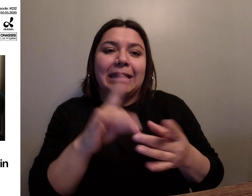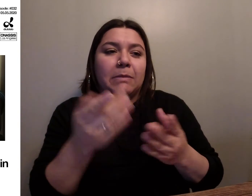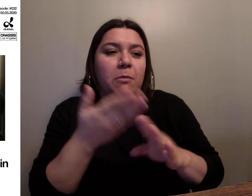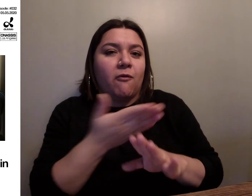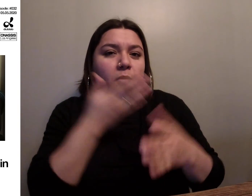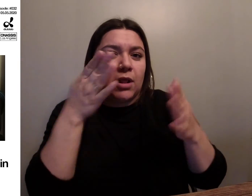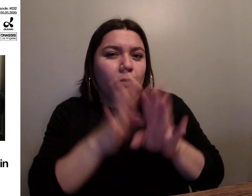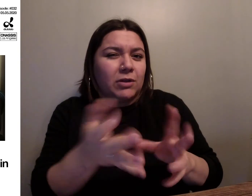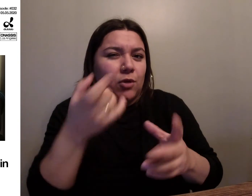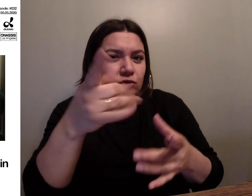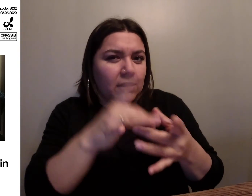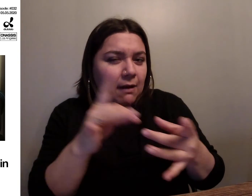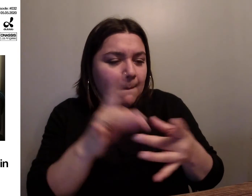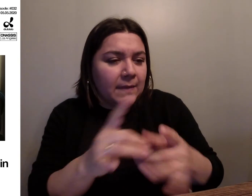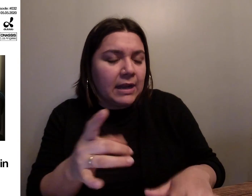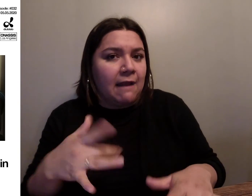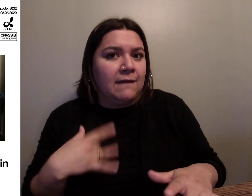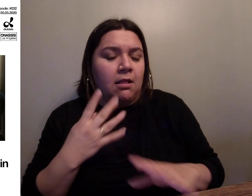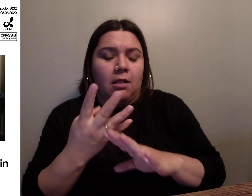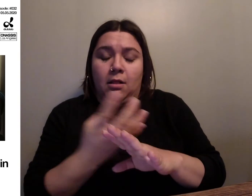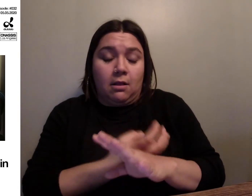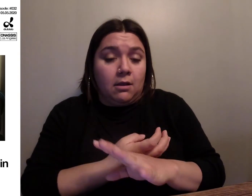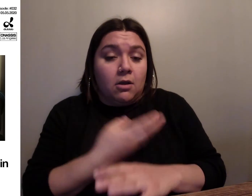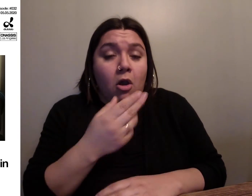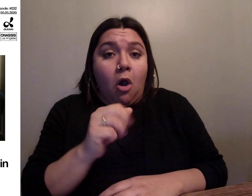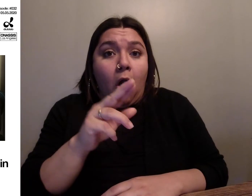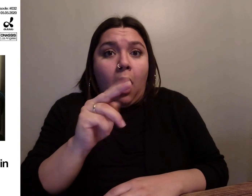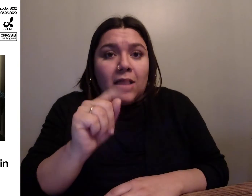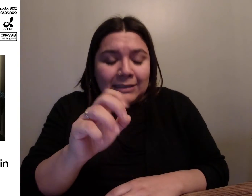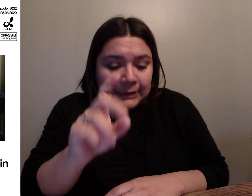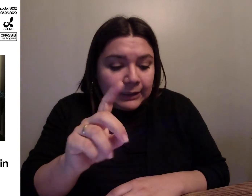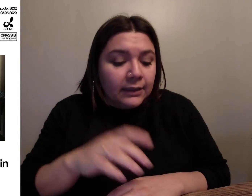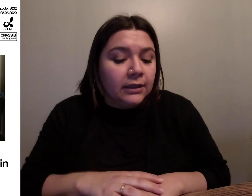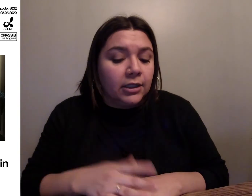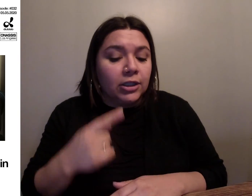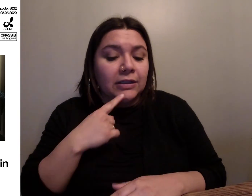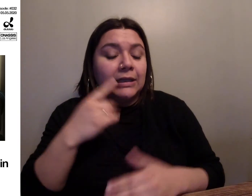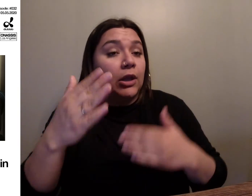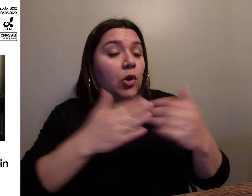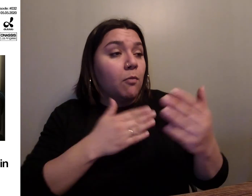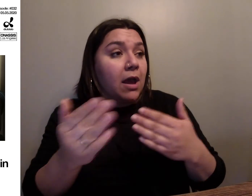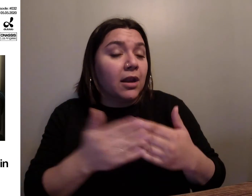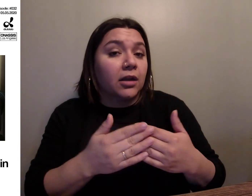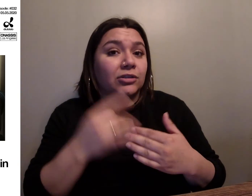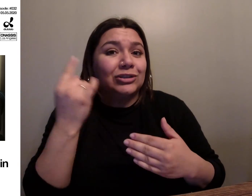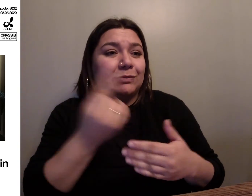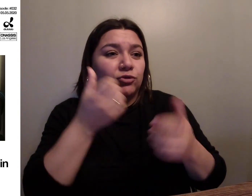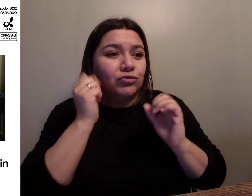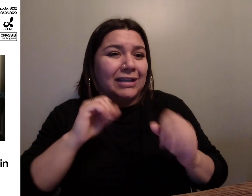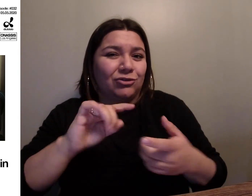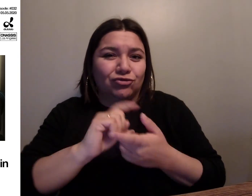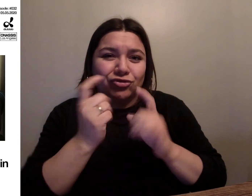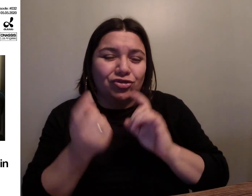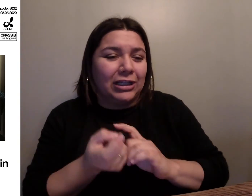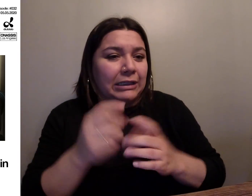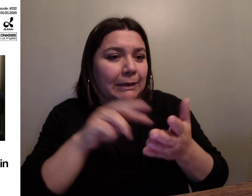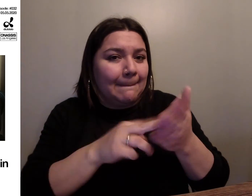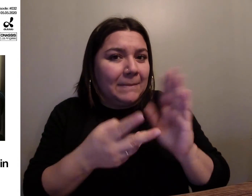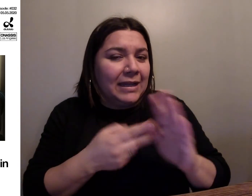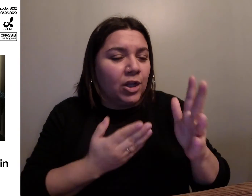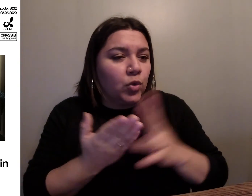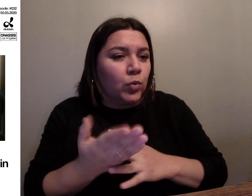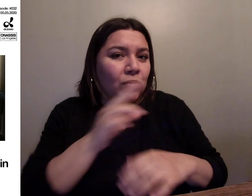meaning conveyed through natural soundscapes, and in particular the biophonies, they